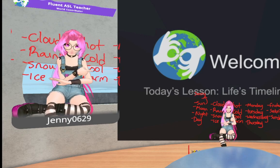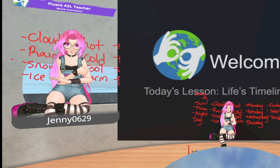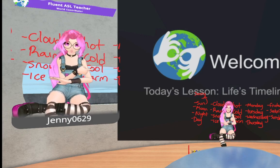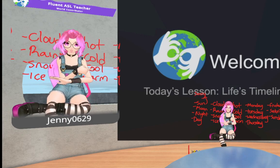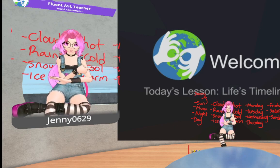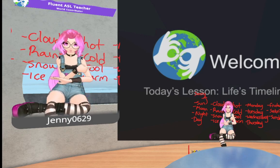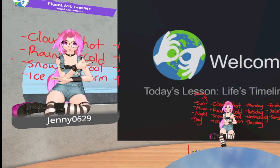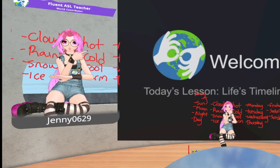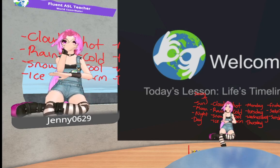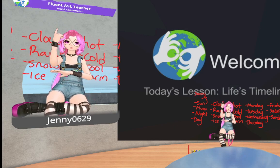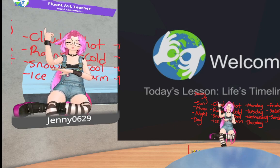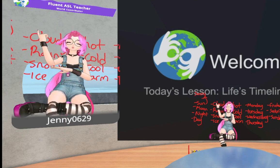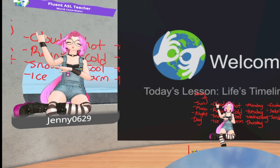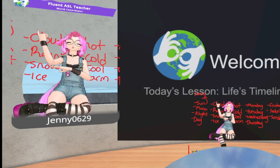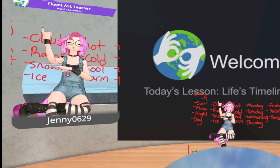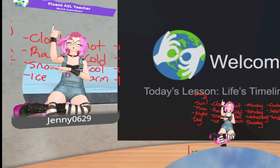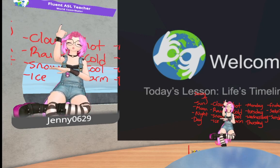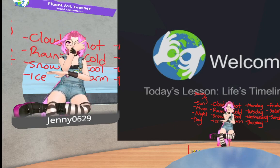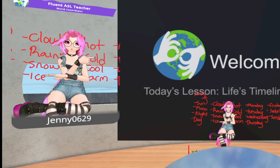down because it's a whole day.